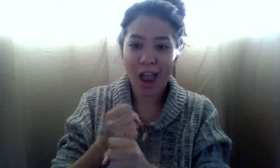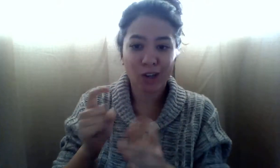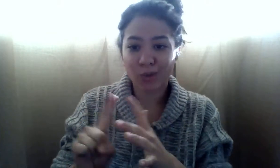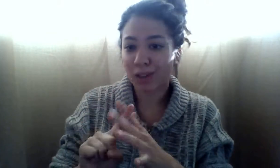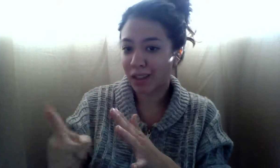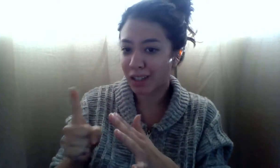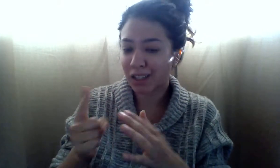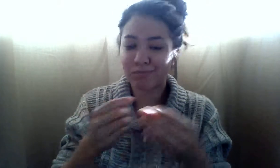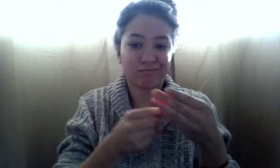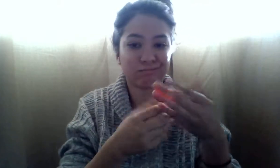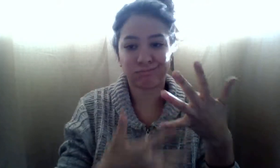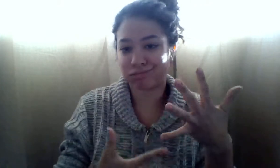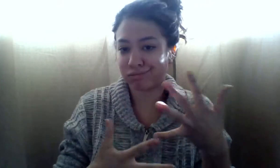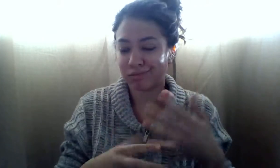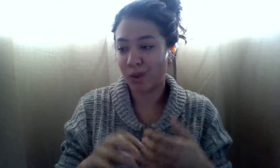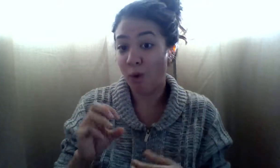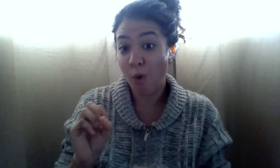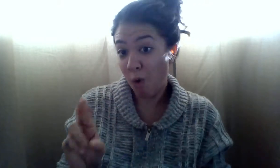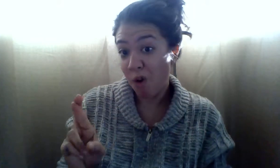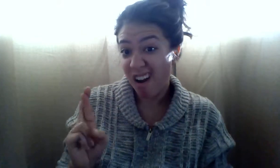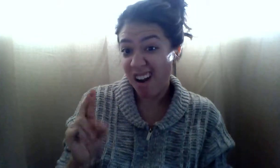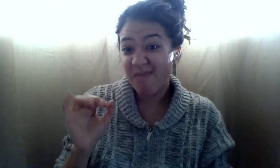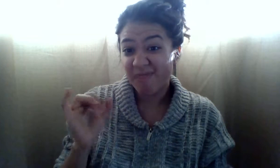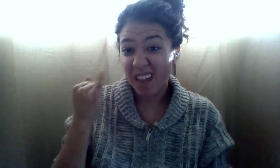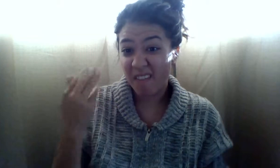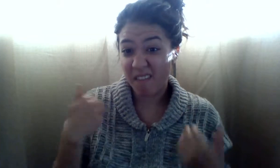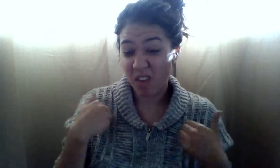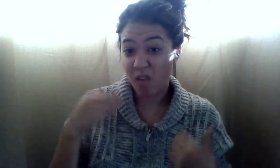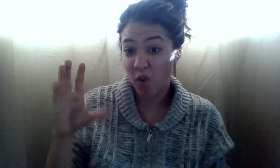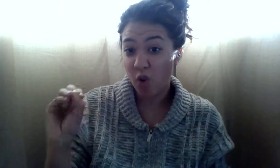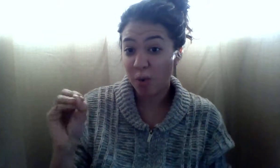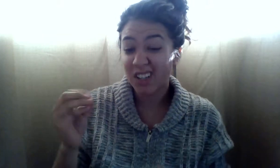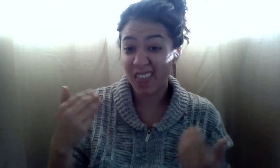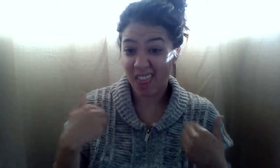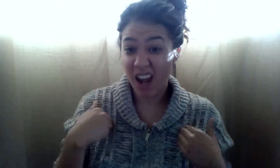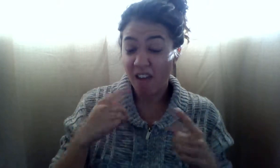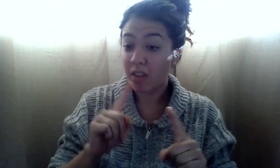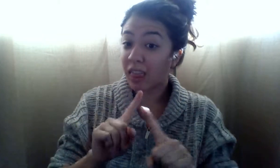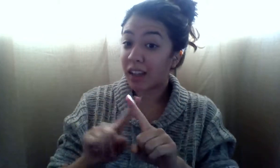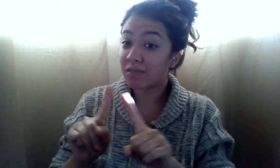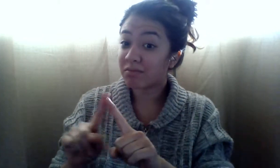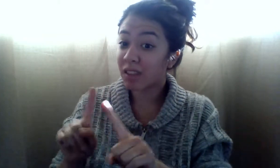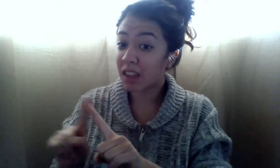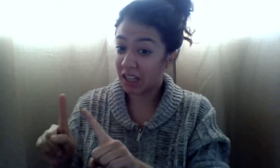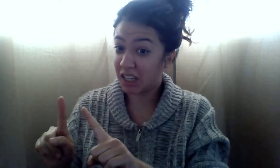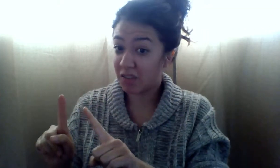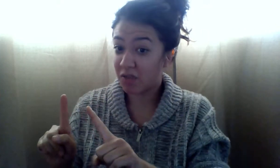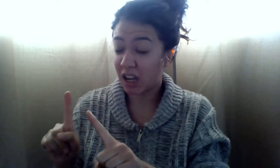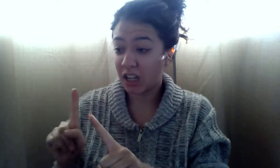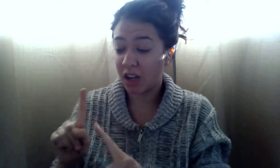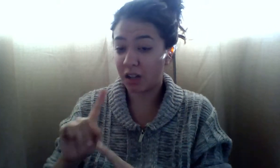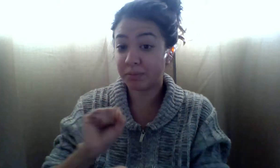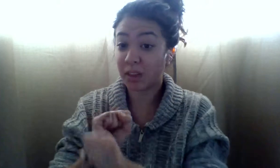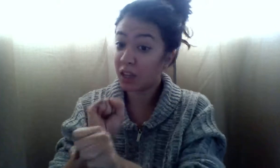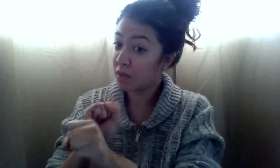corporation does different jobs, it will begin to actually compartmentalize which jobs were done by that individual. The reason that's so much nicer